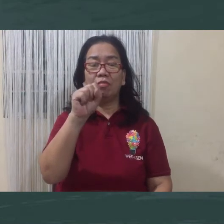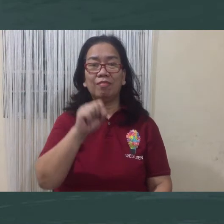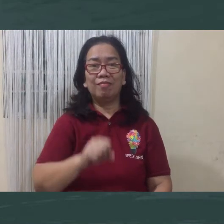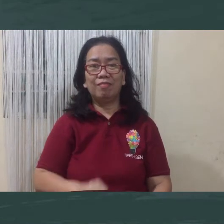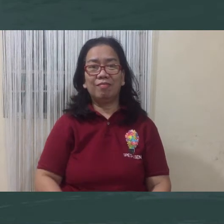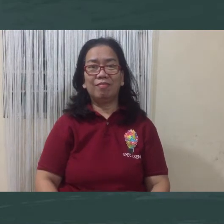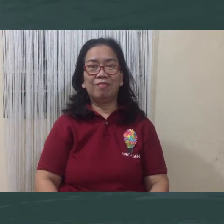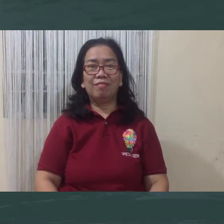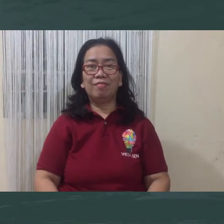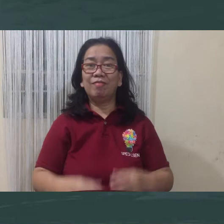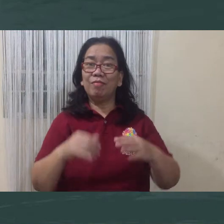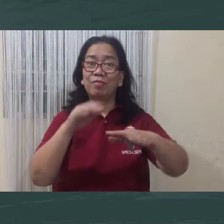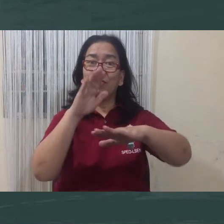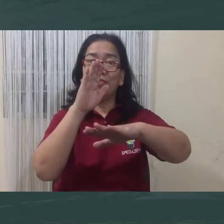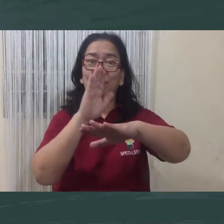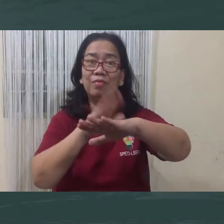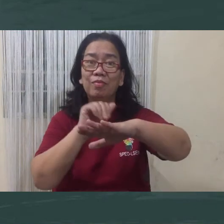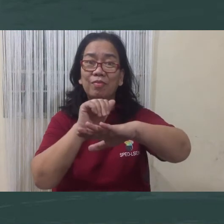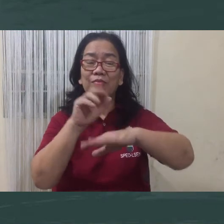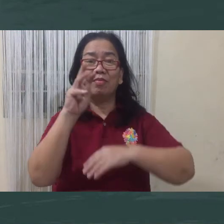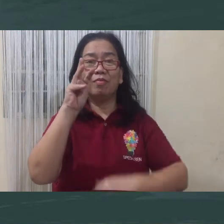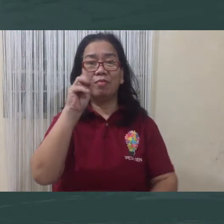musculoskeletal system.